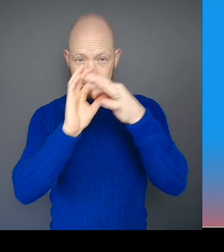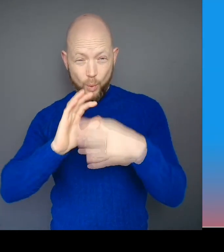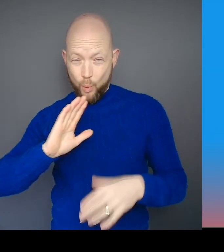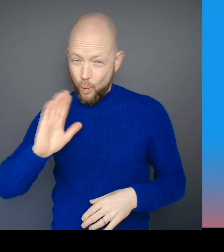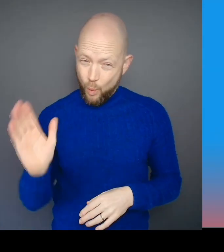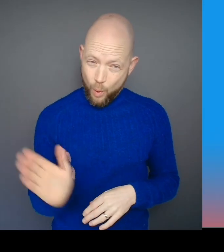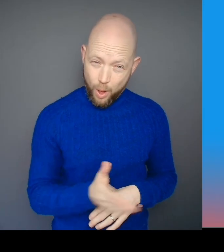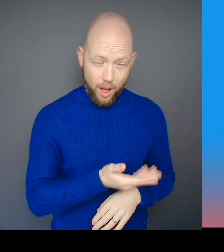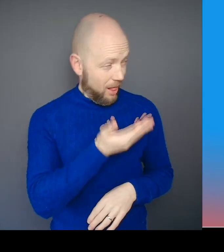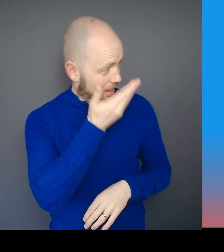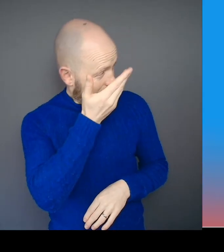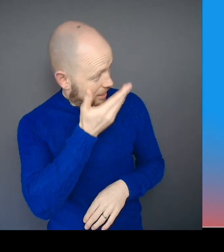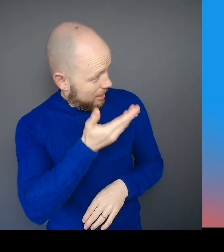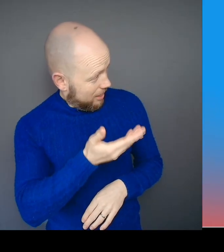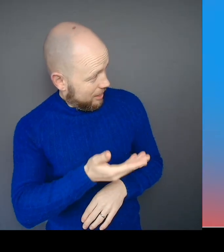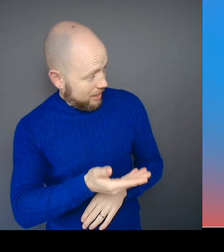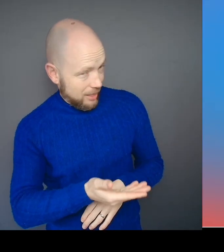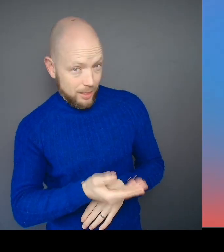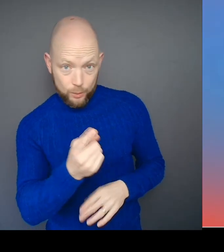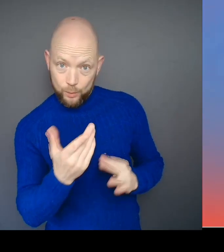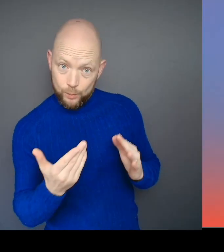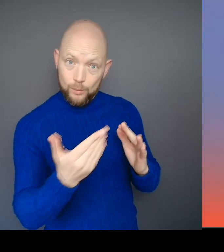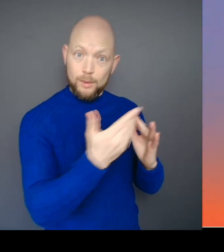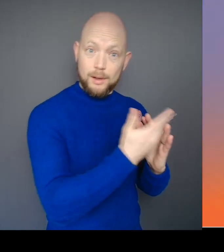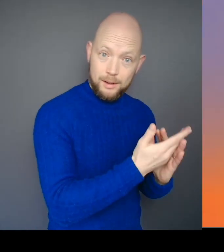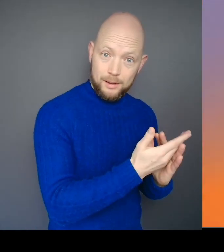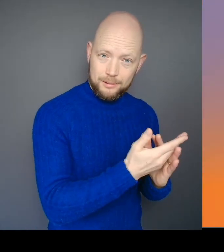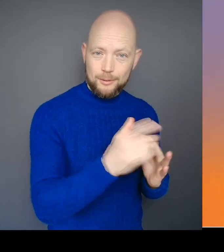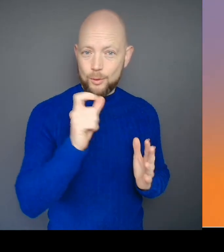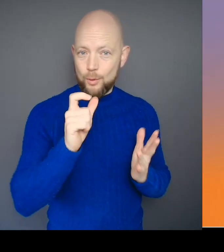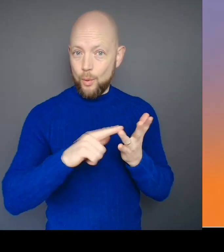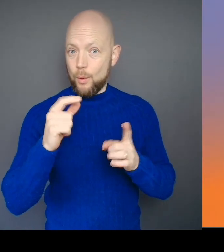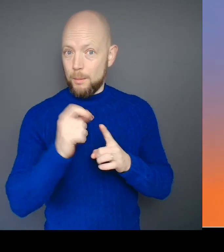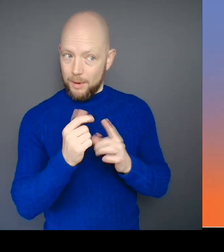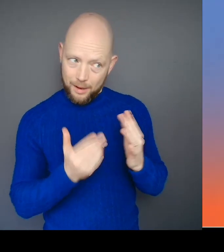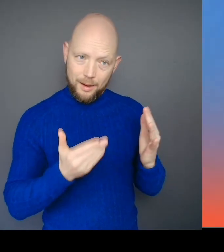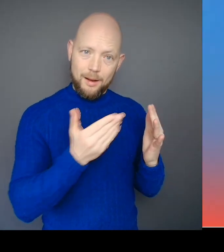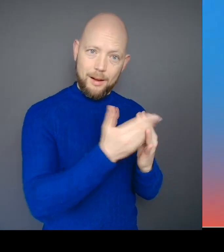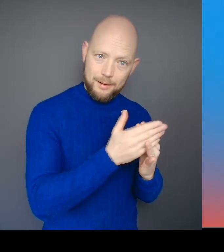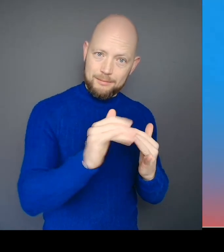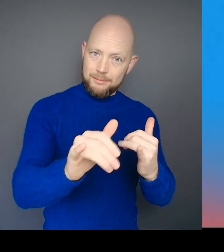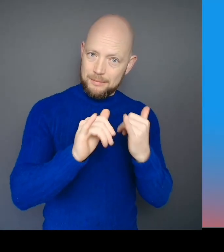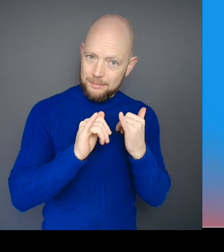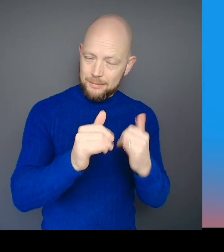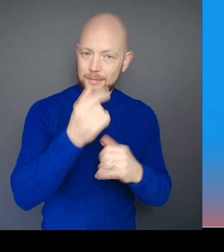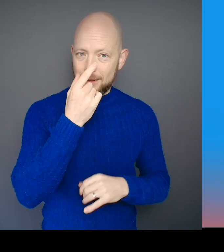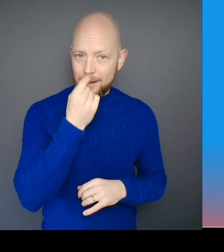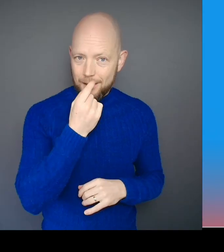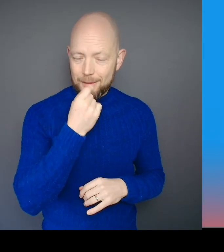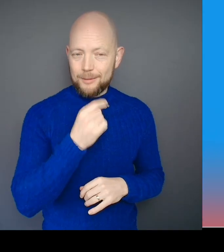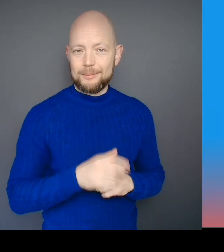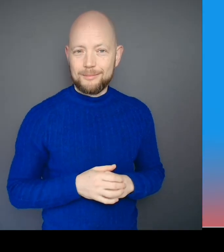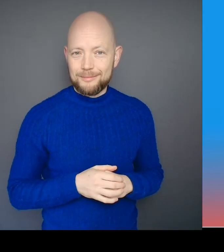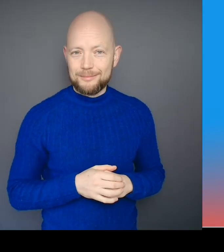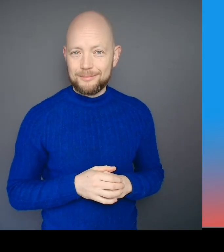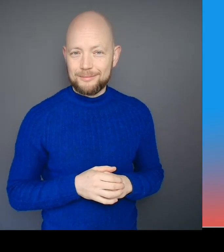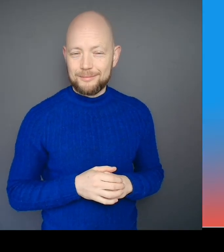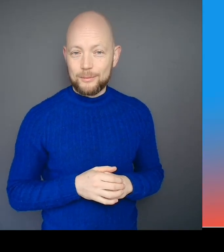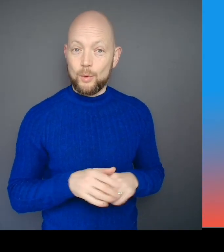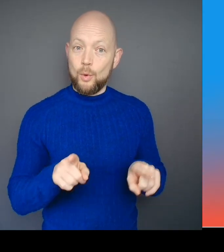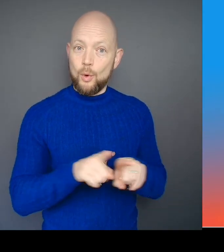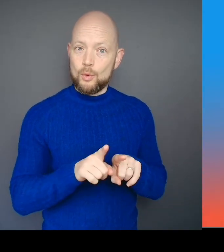everything in the documents in SharePoint and OneDrive that you're using that you have access to as the logged in user, as well as